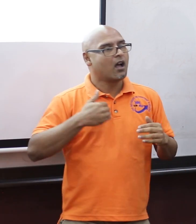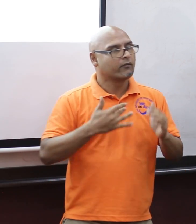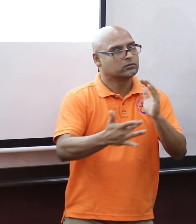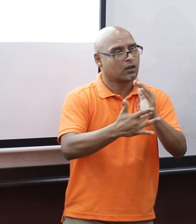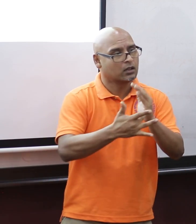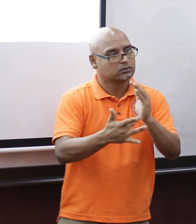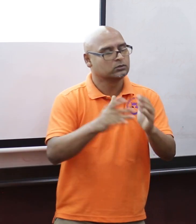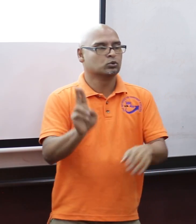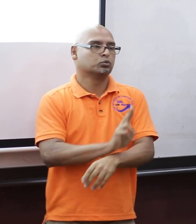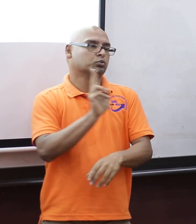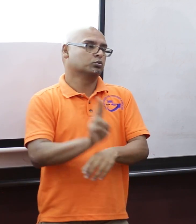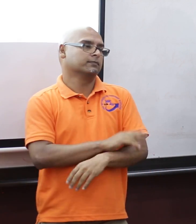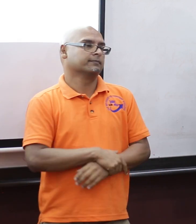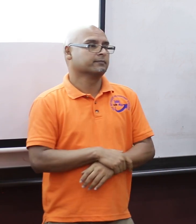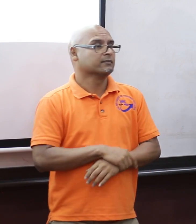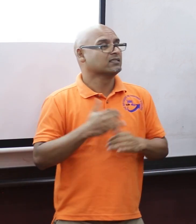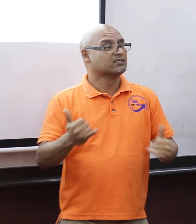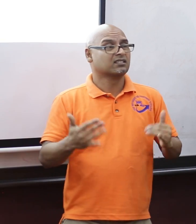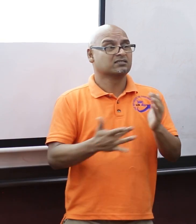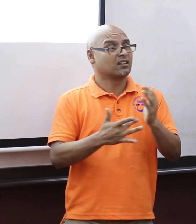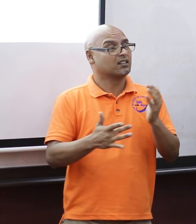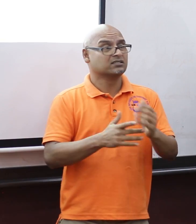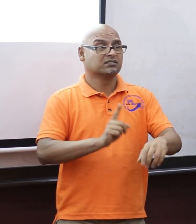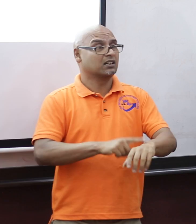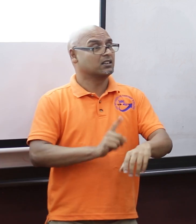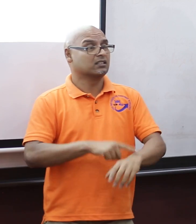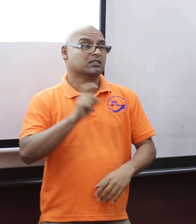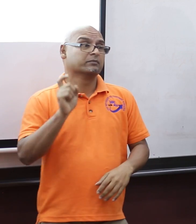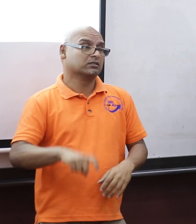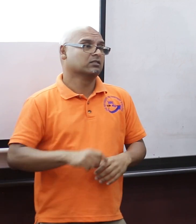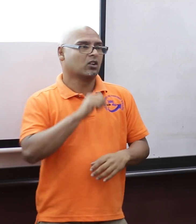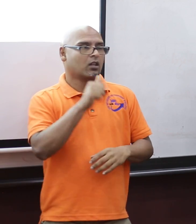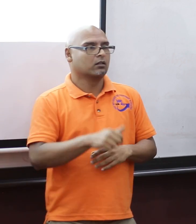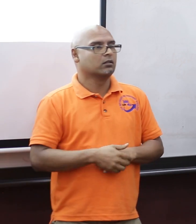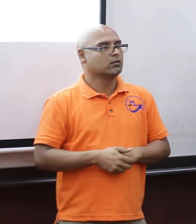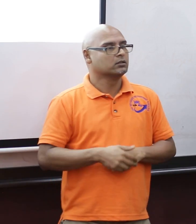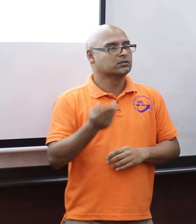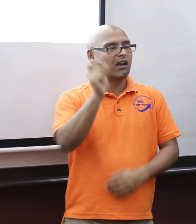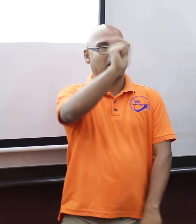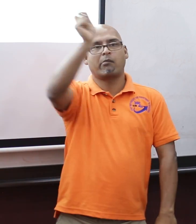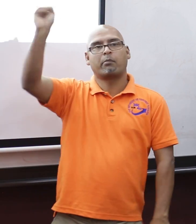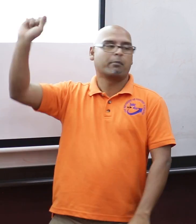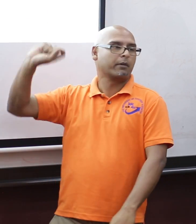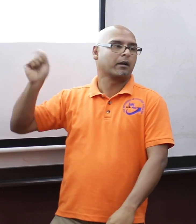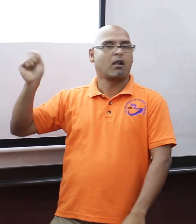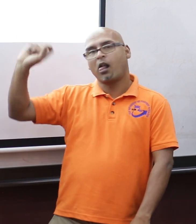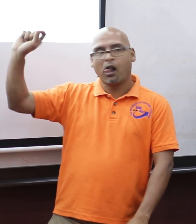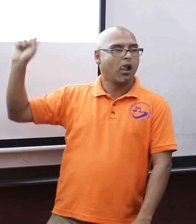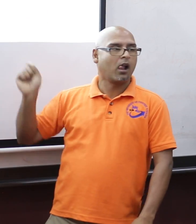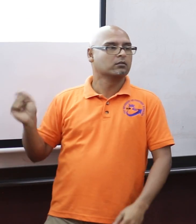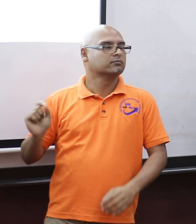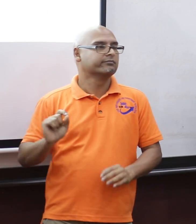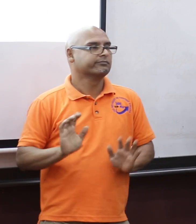We are into the technological age. We cannot still be using chalk and chalk or whiteboard and markers. We need to use technology.